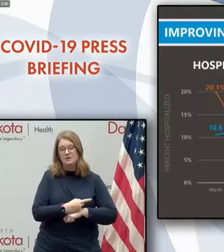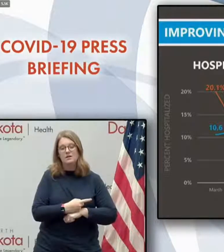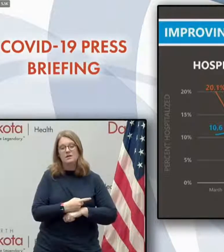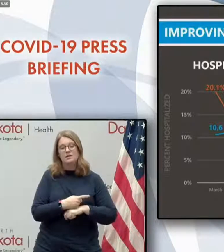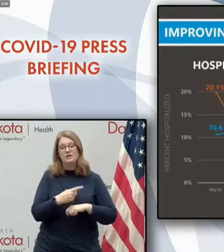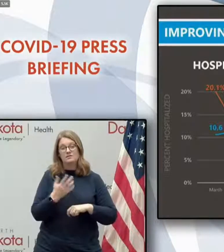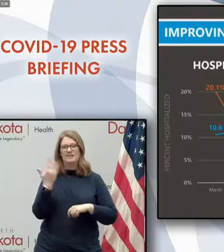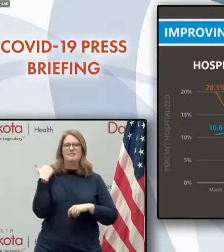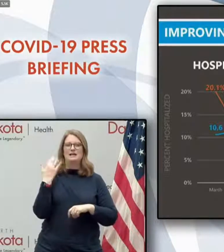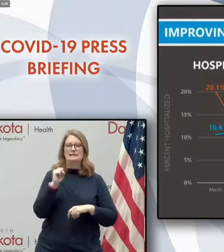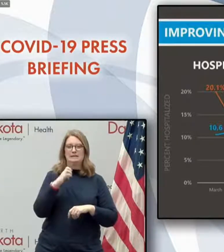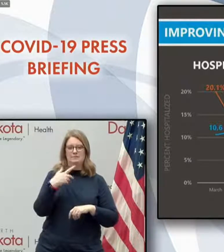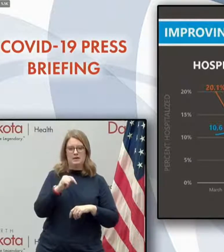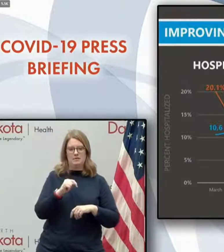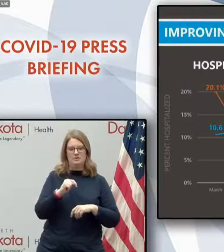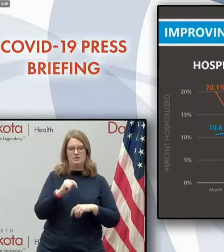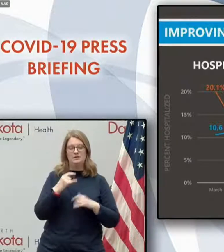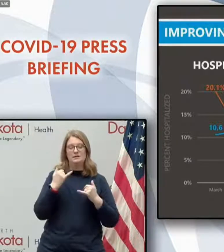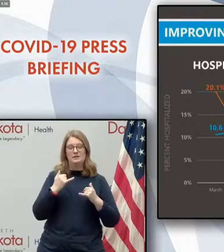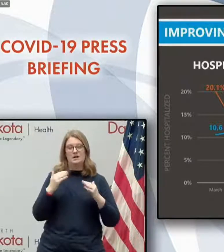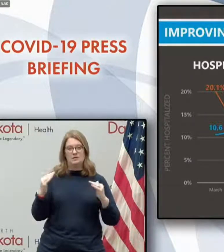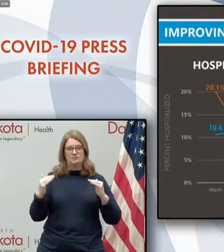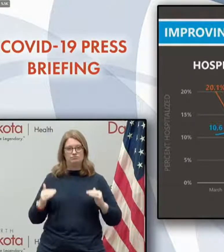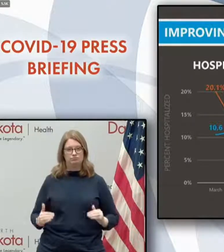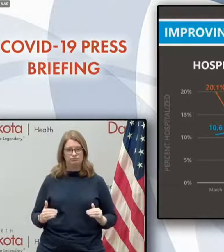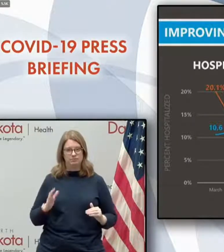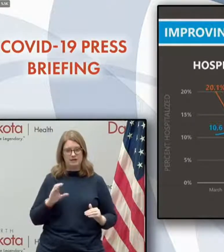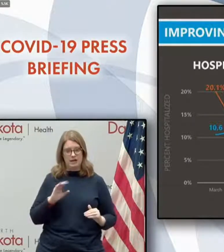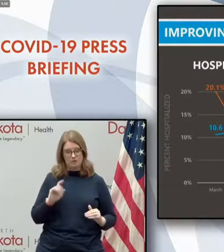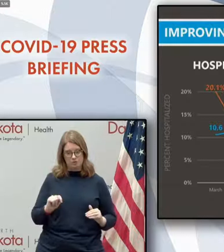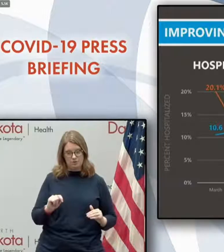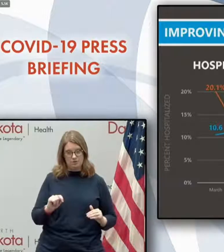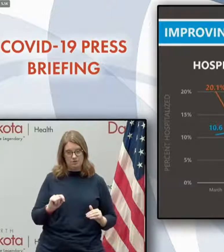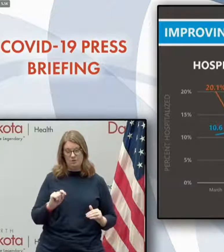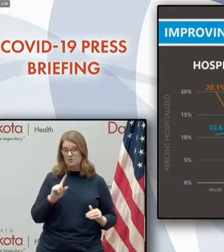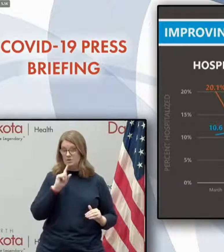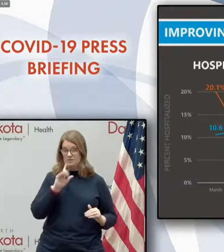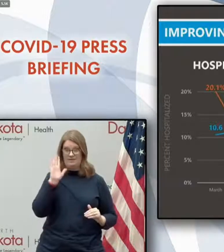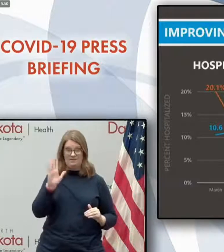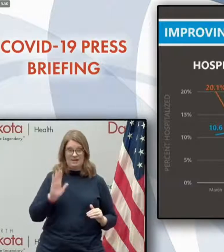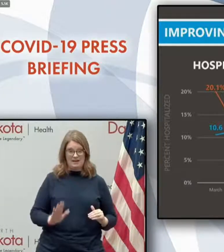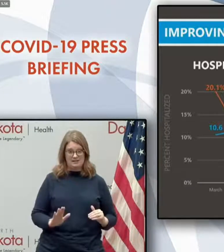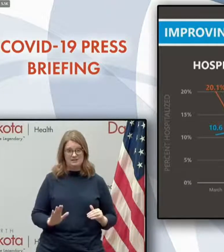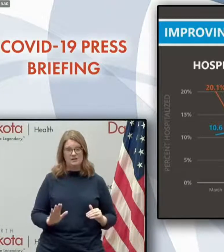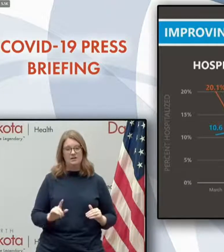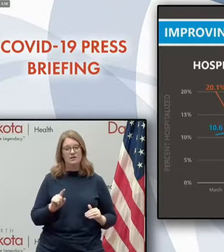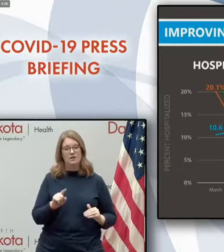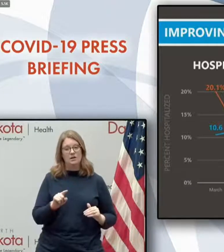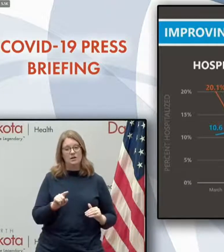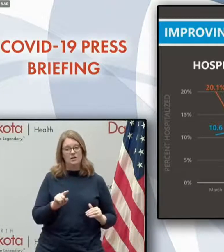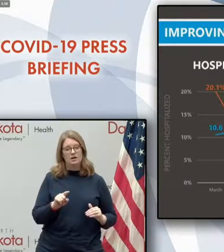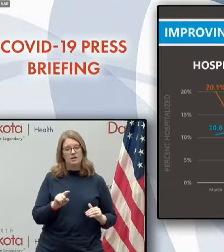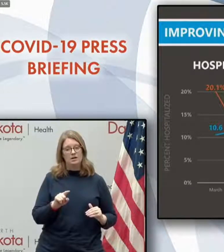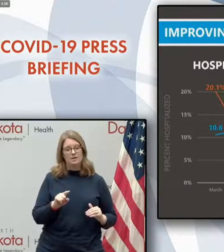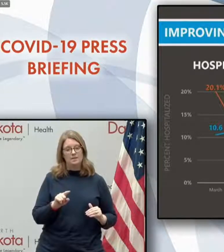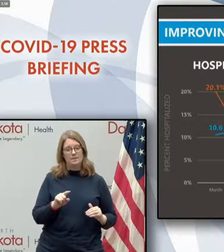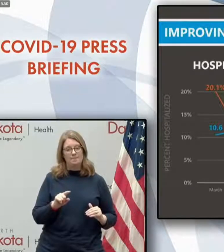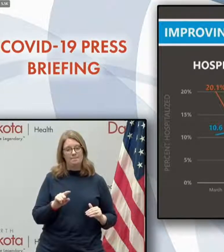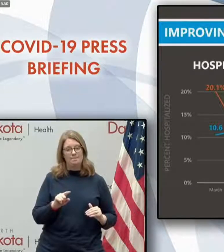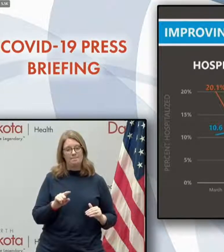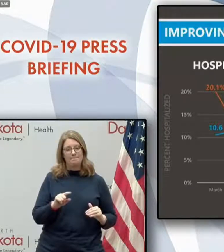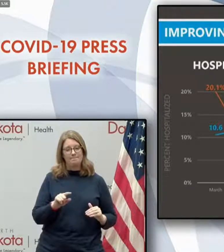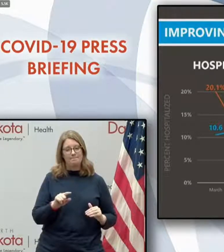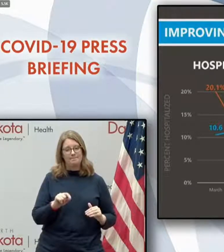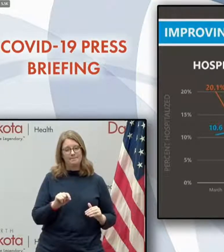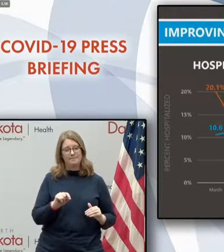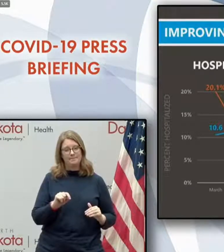in September. That's dropped even again in October, which is fantastic that that's gone down. And then also the percentage of